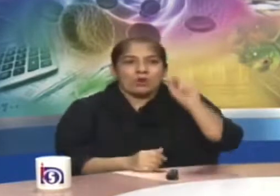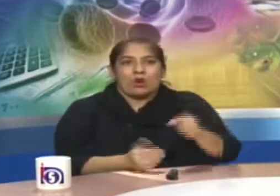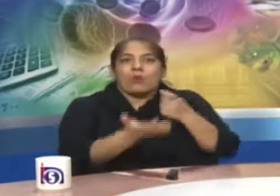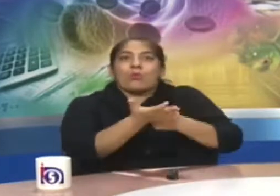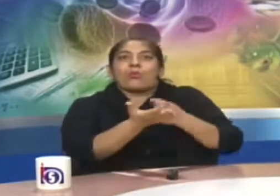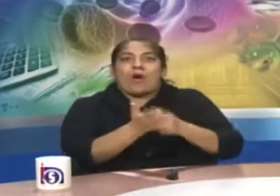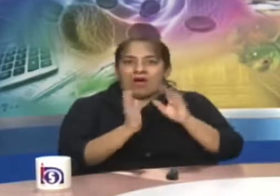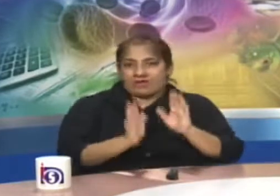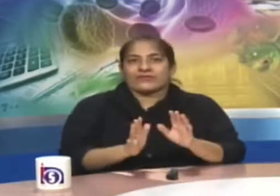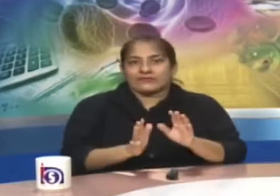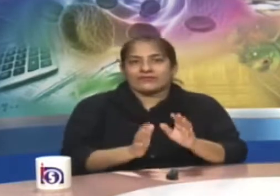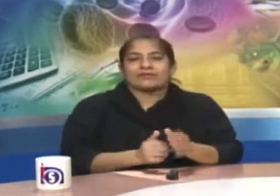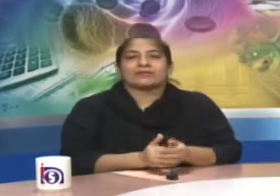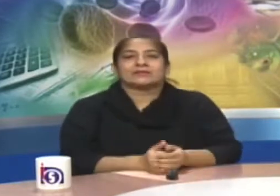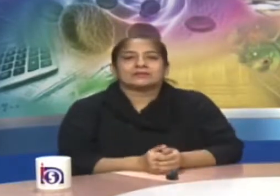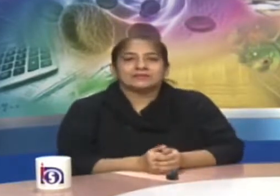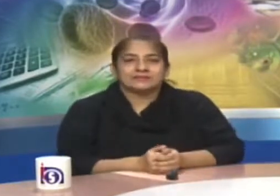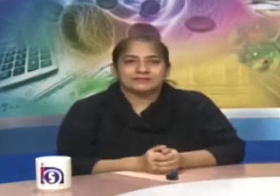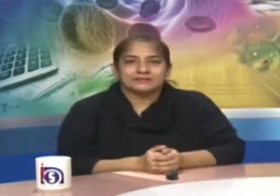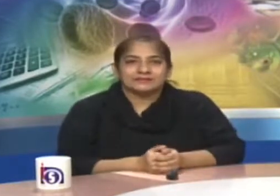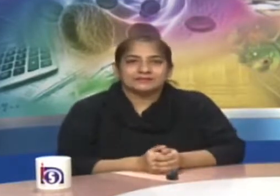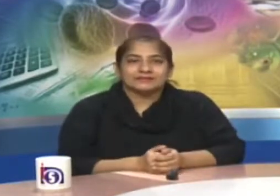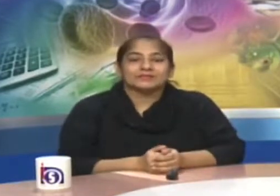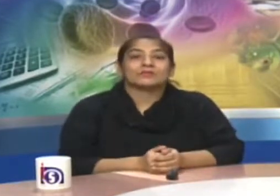the fourth point explains that there are rules